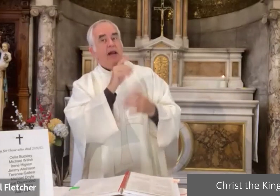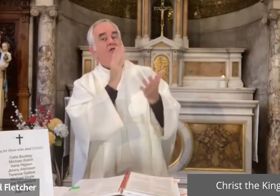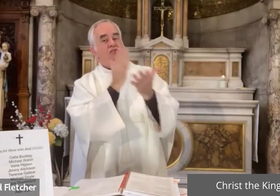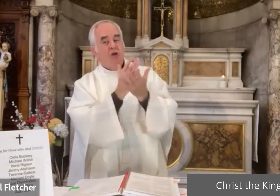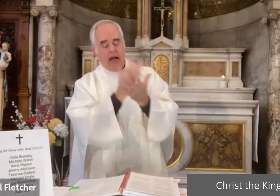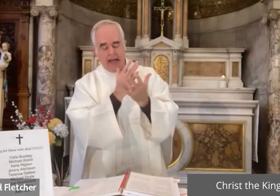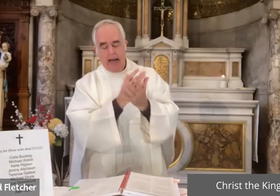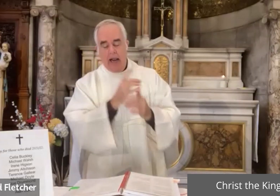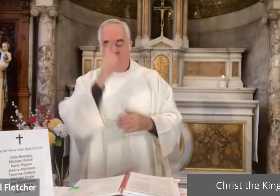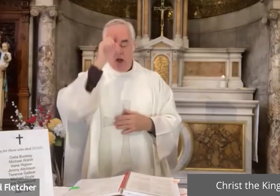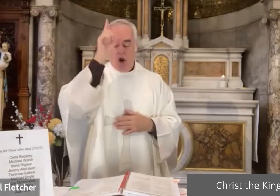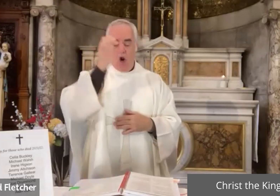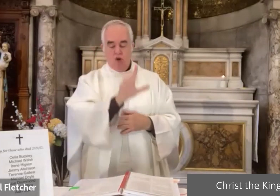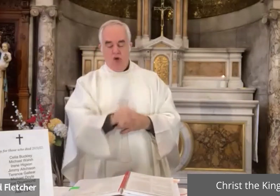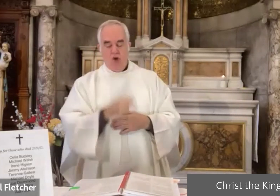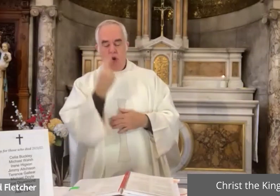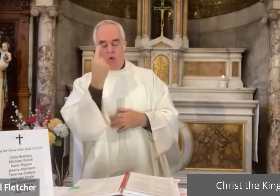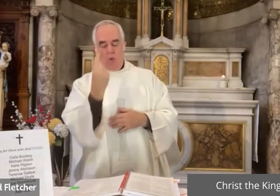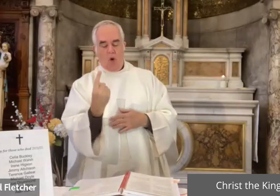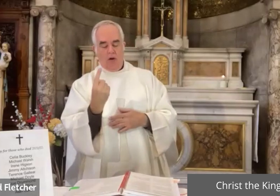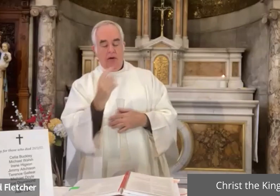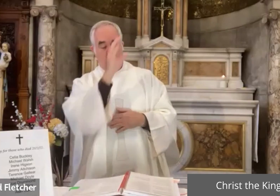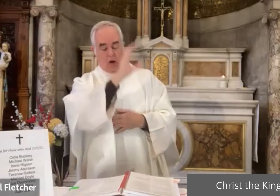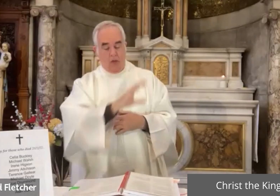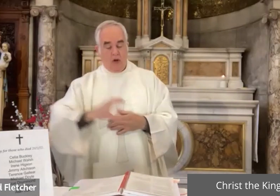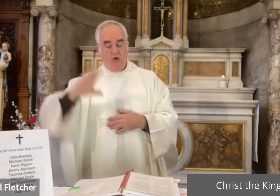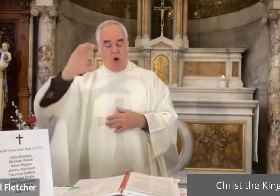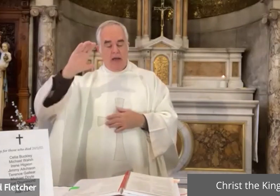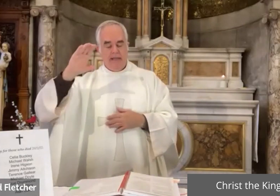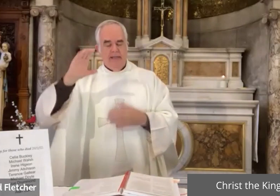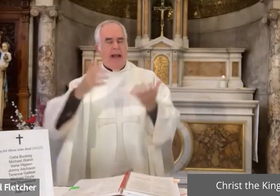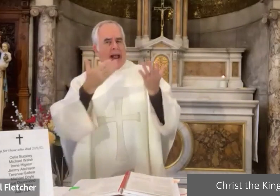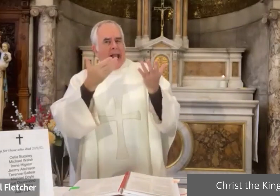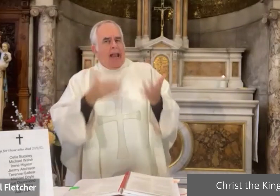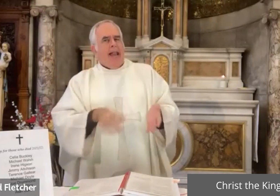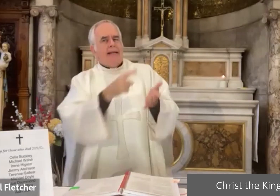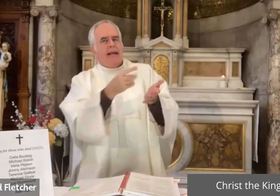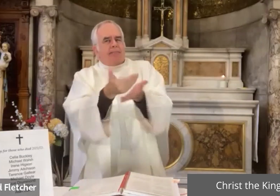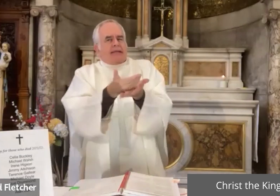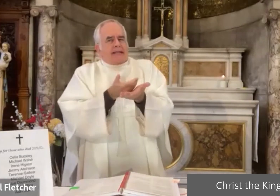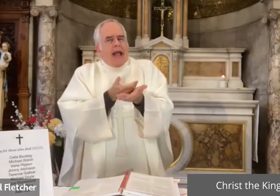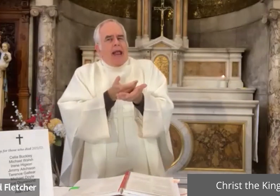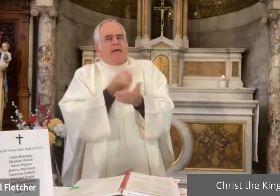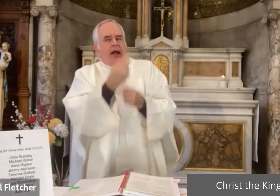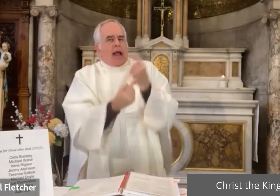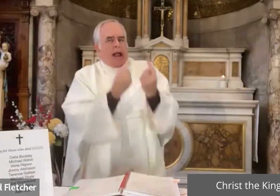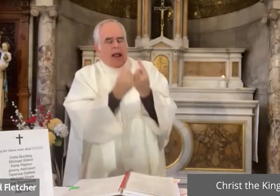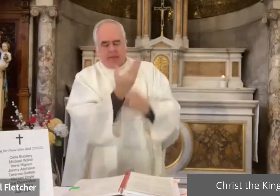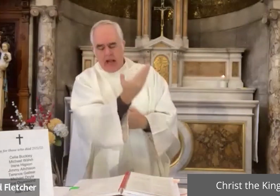he really God's chosen one, the Christ? Let him